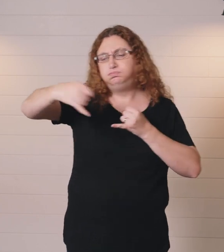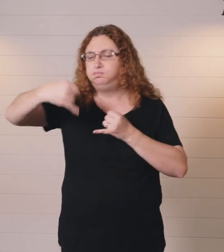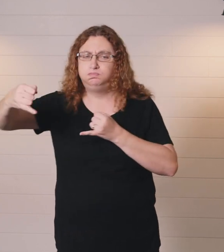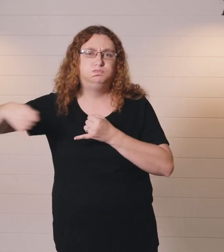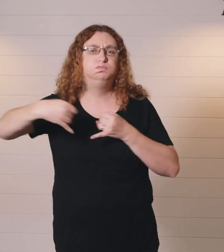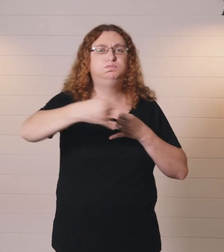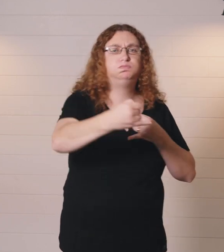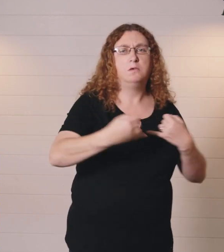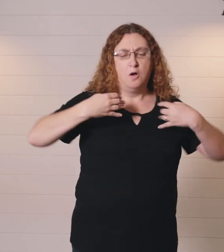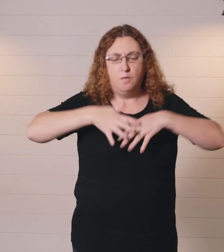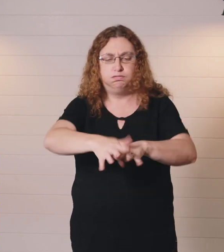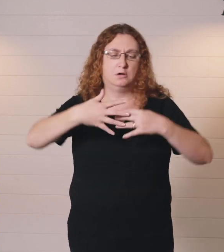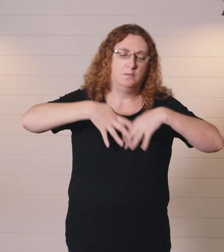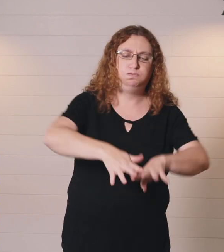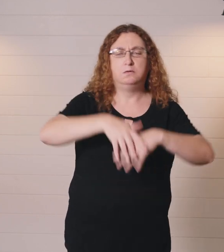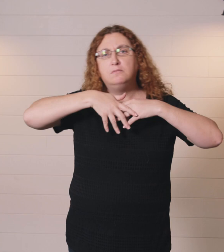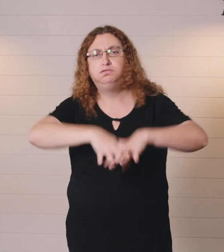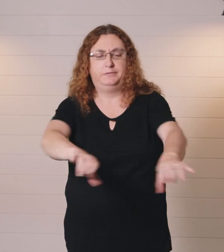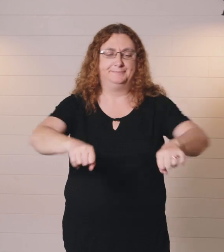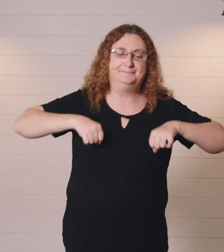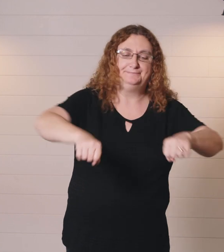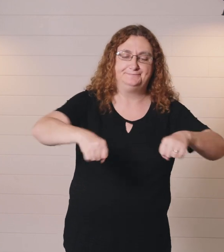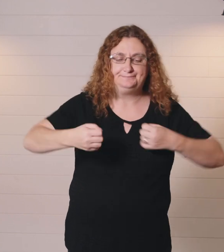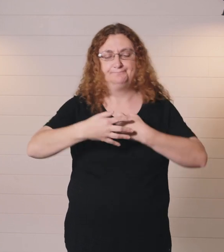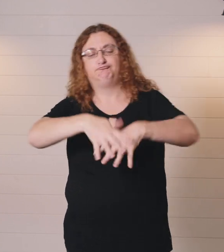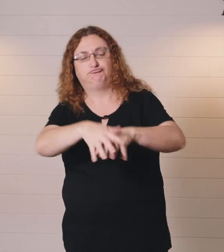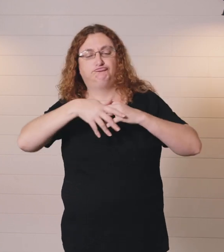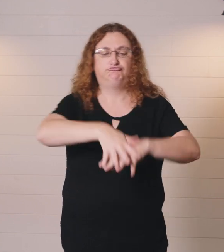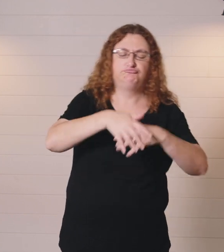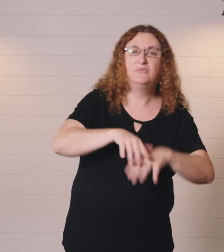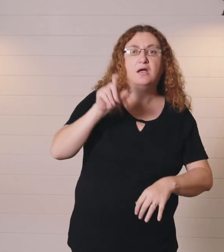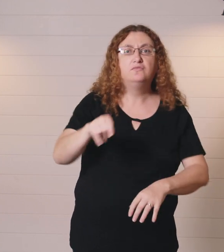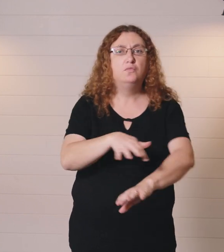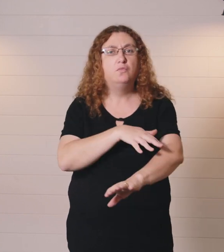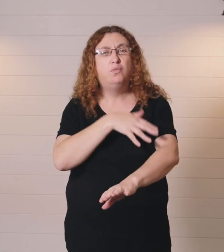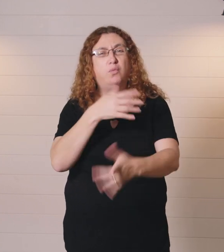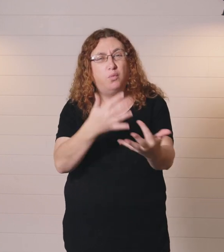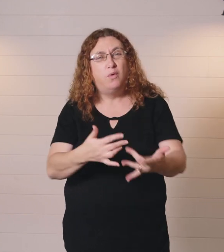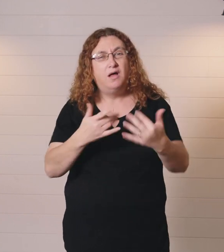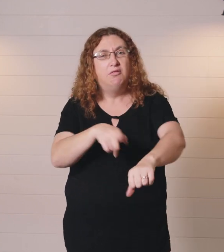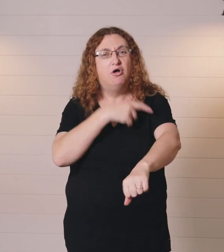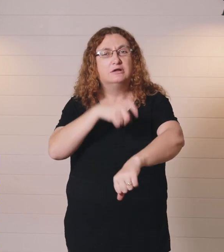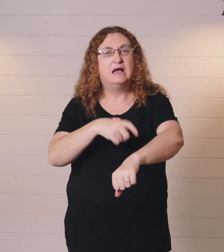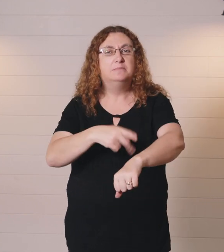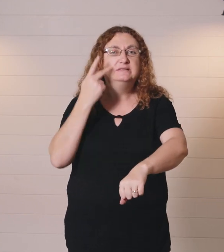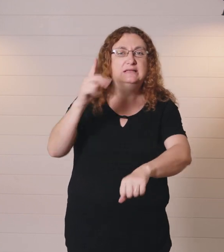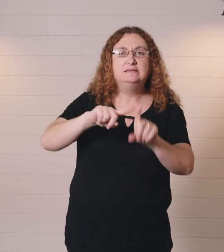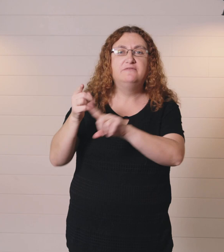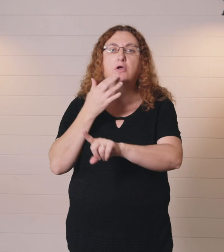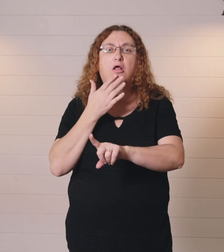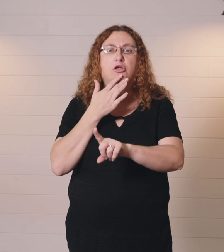beautiful tapestry. And that you have to wait a long time to see the full pattern of these colors as they meld together in the